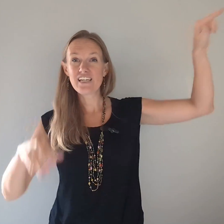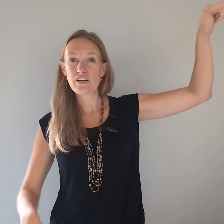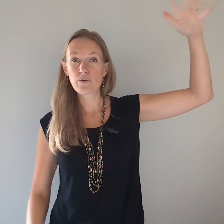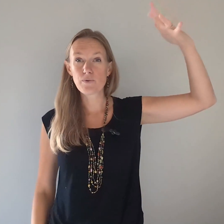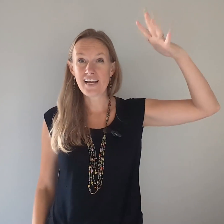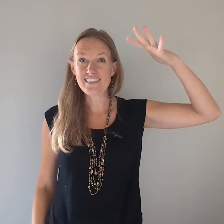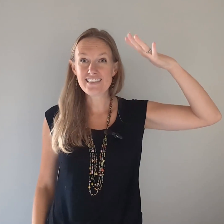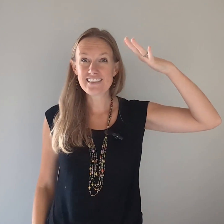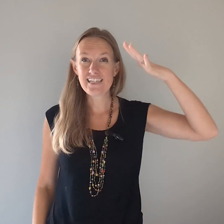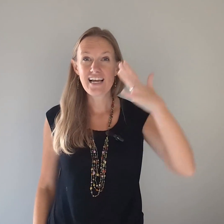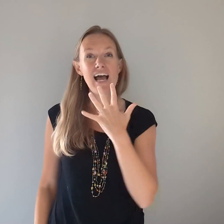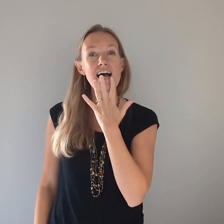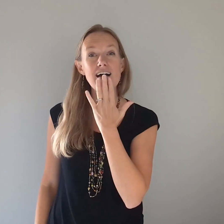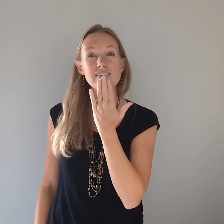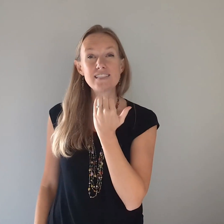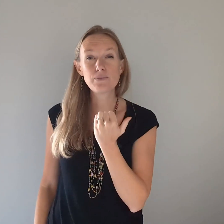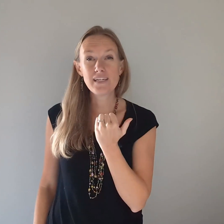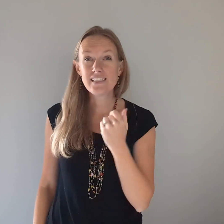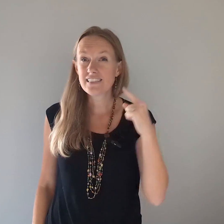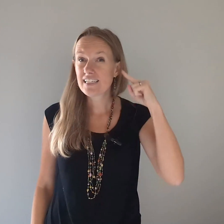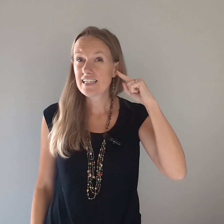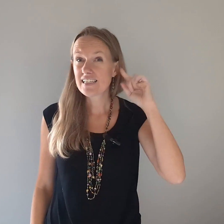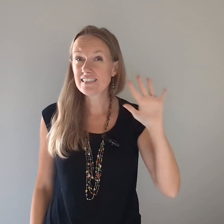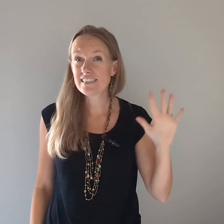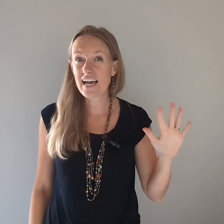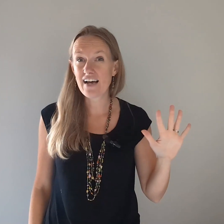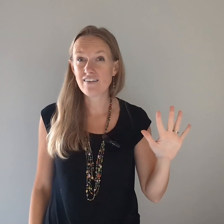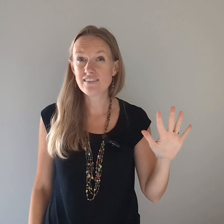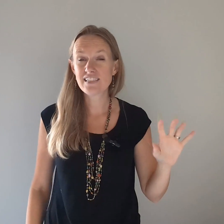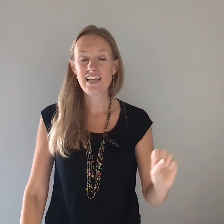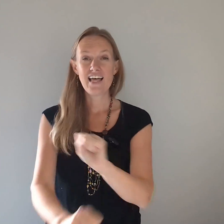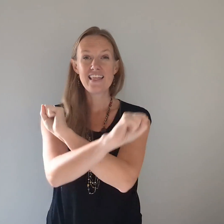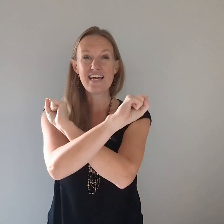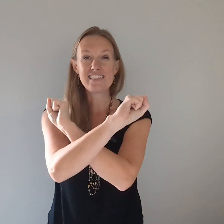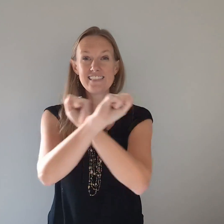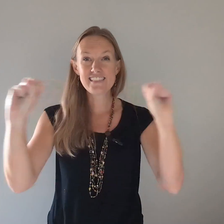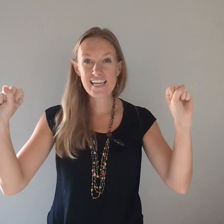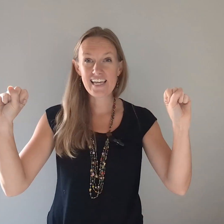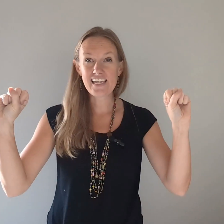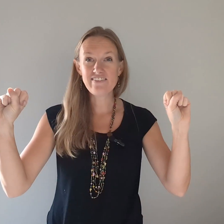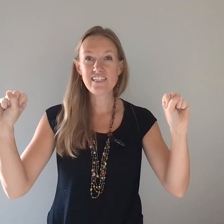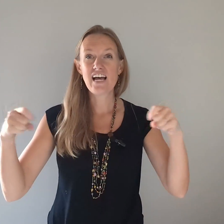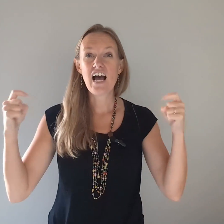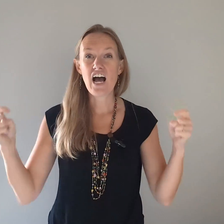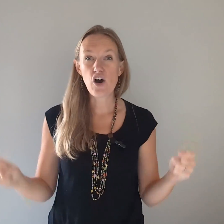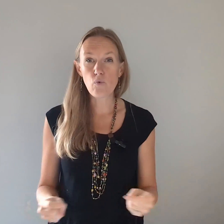Amazing grace, how sweet the sound that saved a